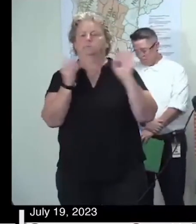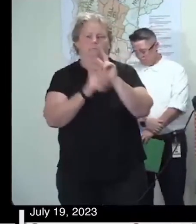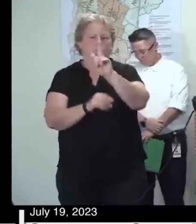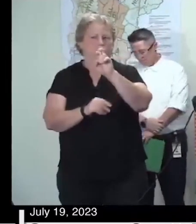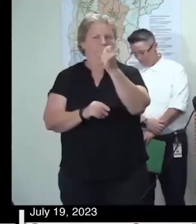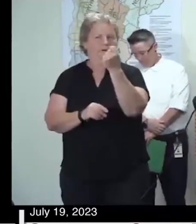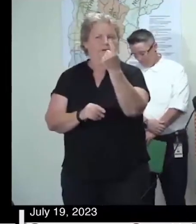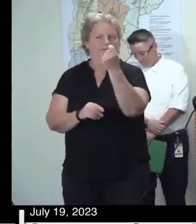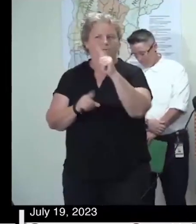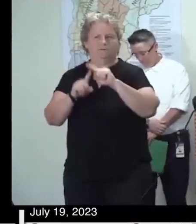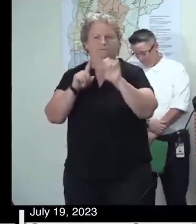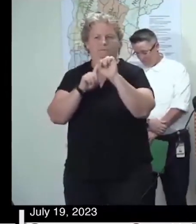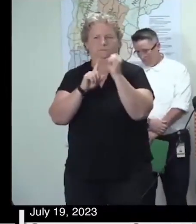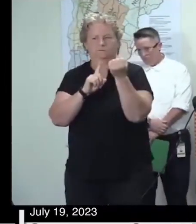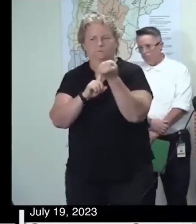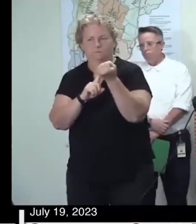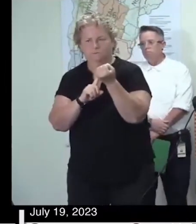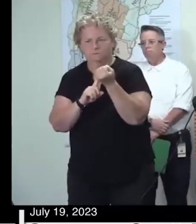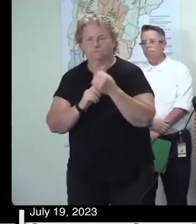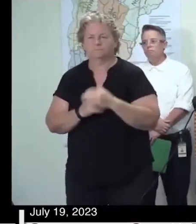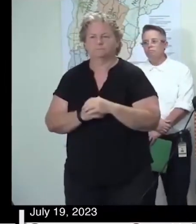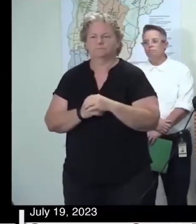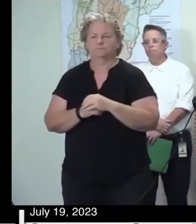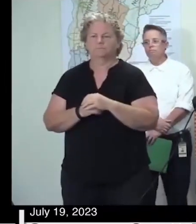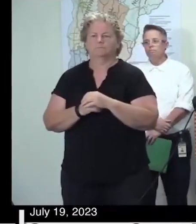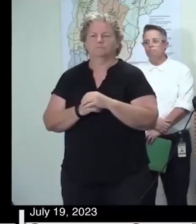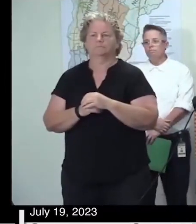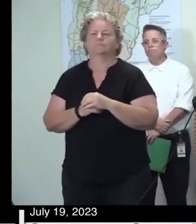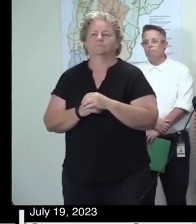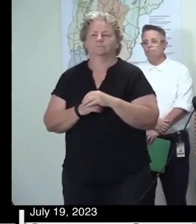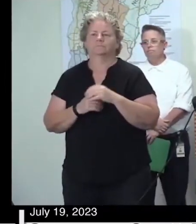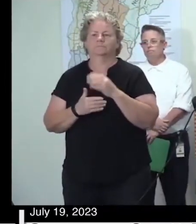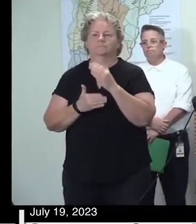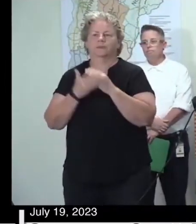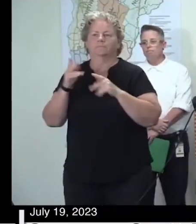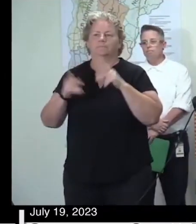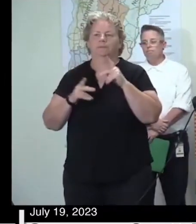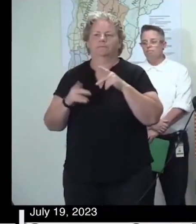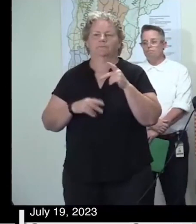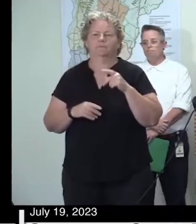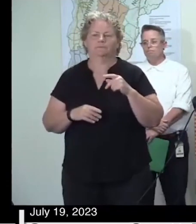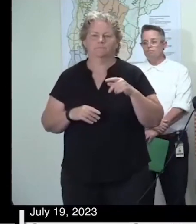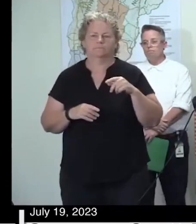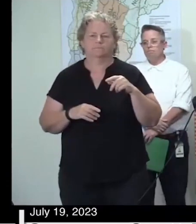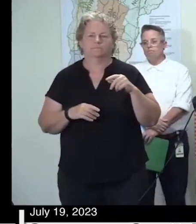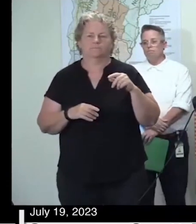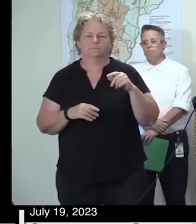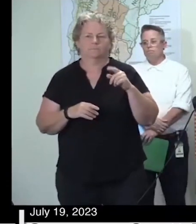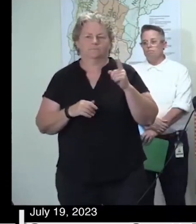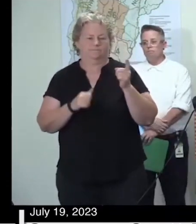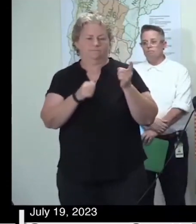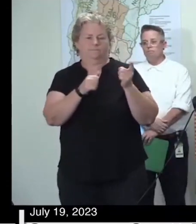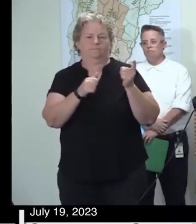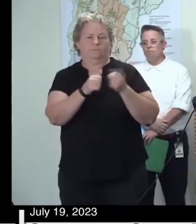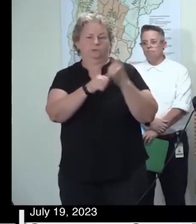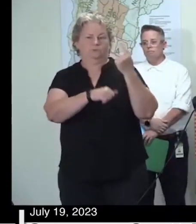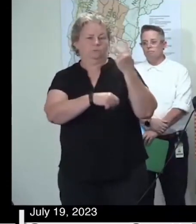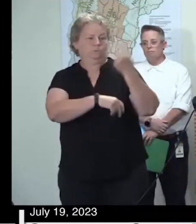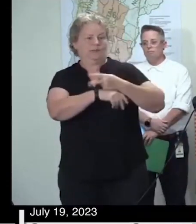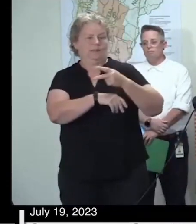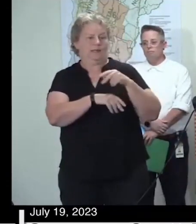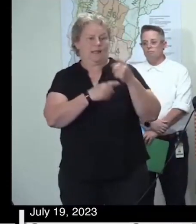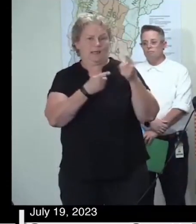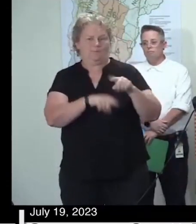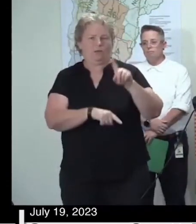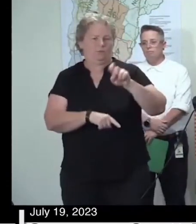An additional 127 evacuations were conducted in the first 2 days of the flooding, and 18 animals were transported or rescued